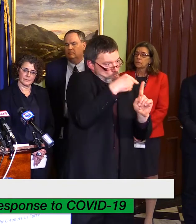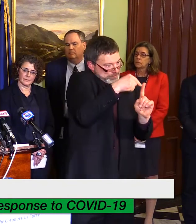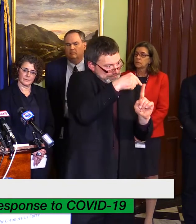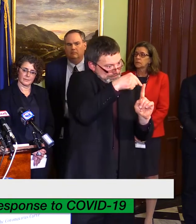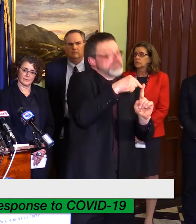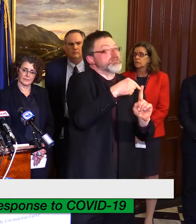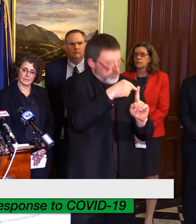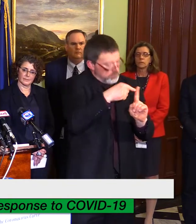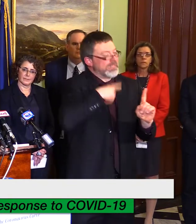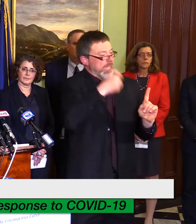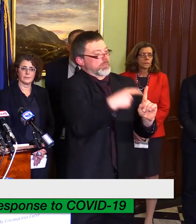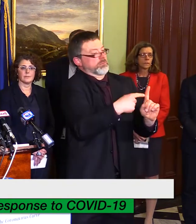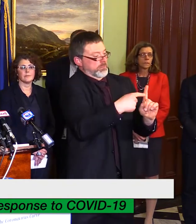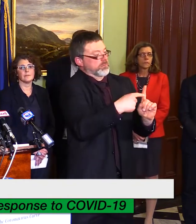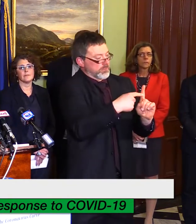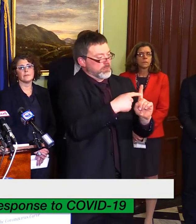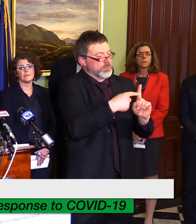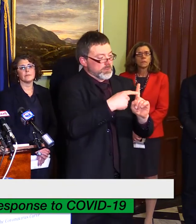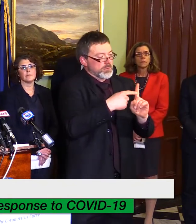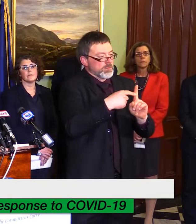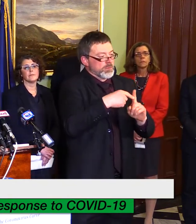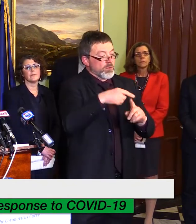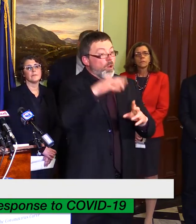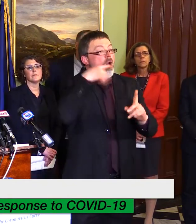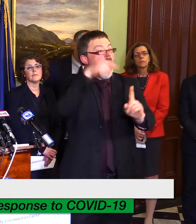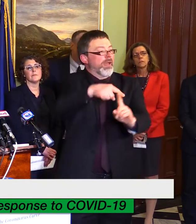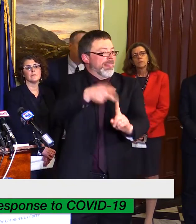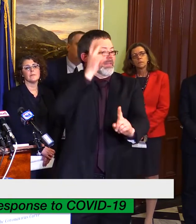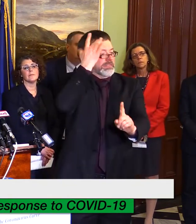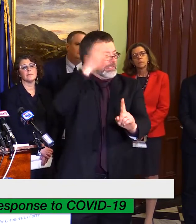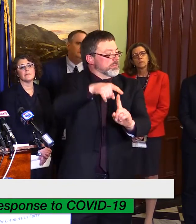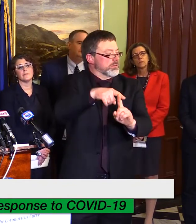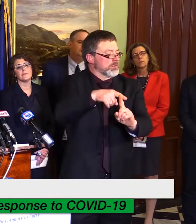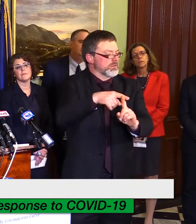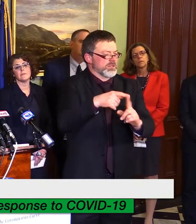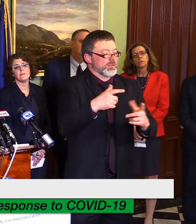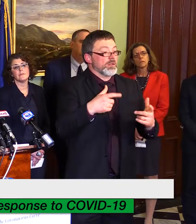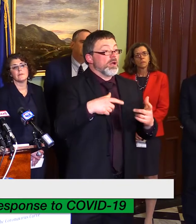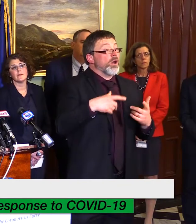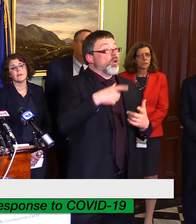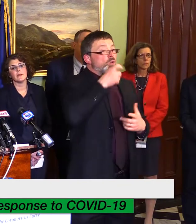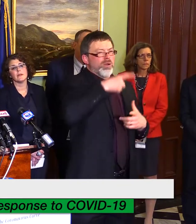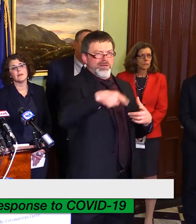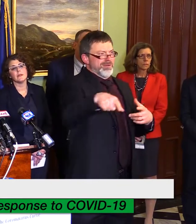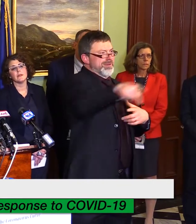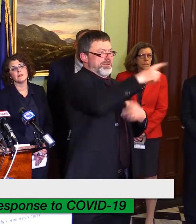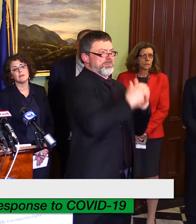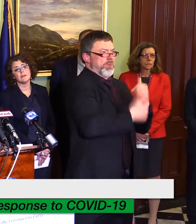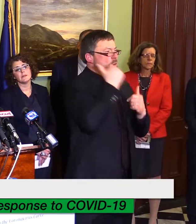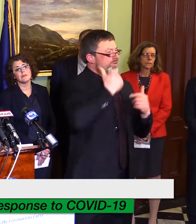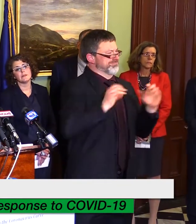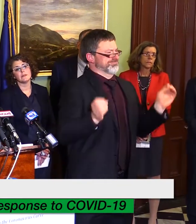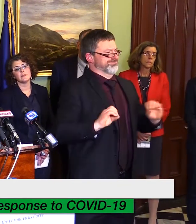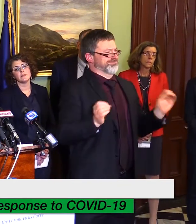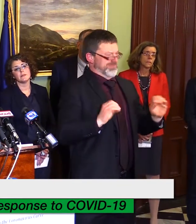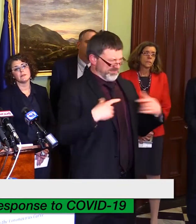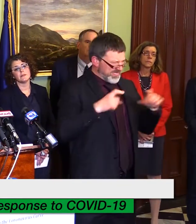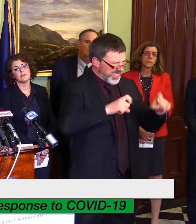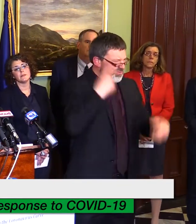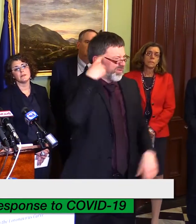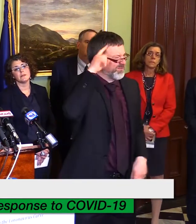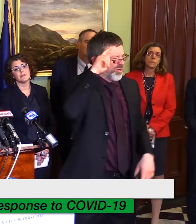general. We have been hearing from some people who have had some symptoms are sort of being able to sit tight. So